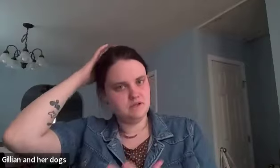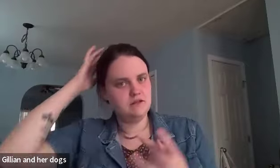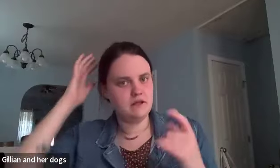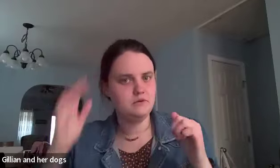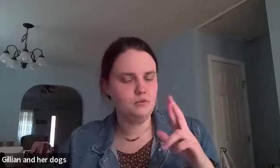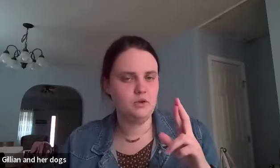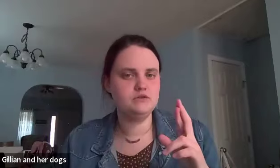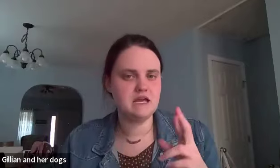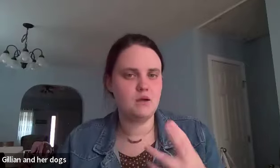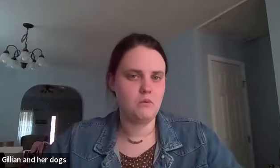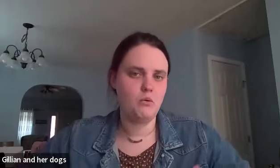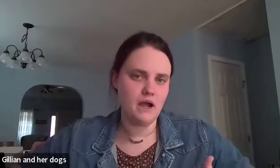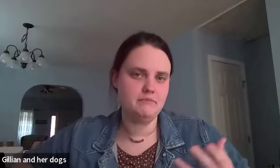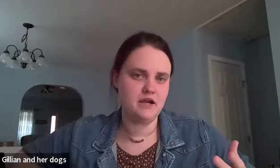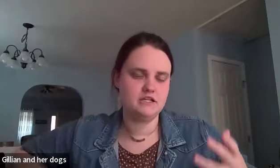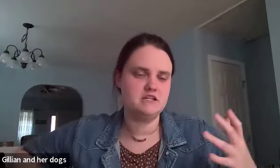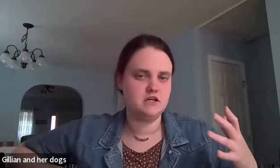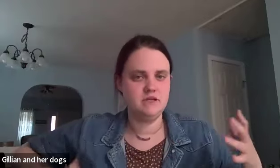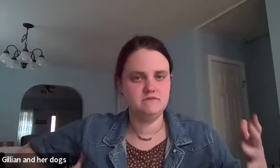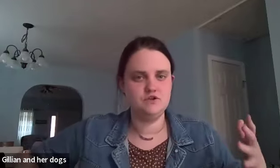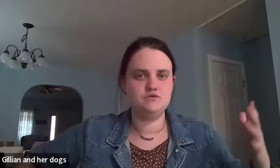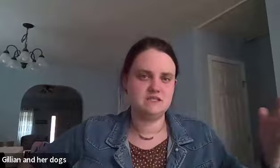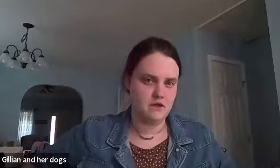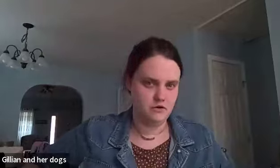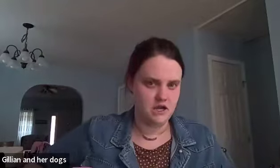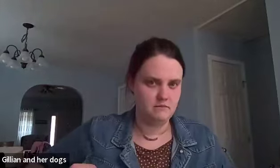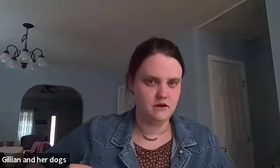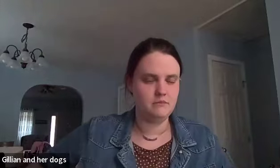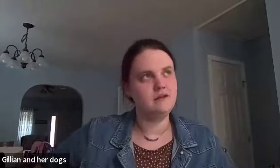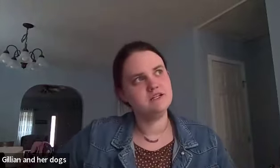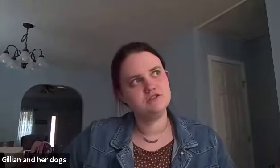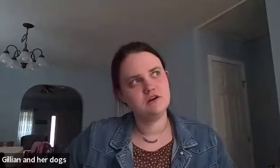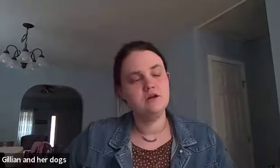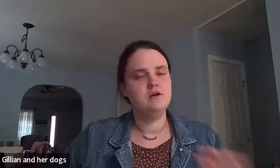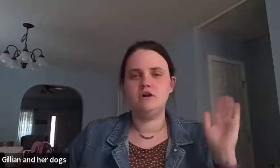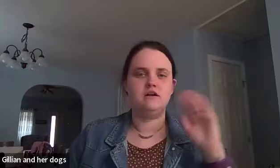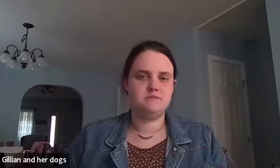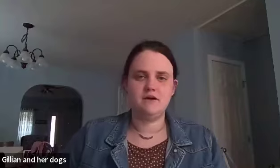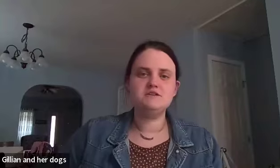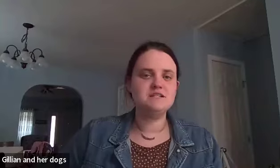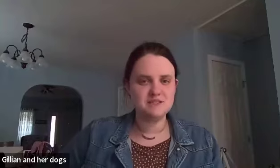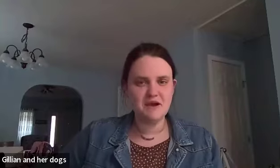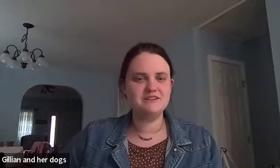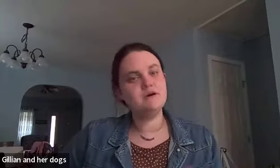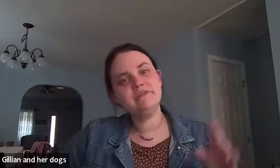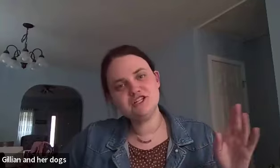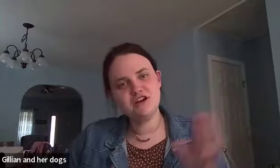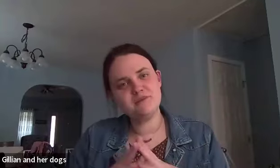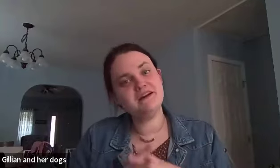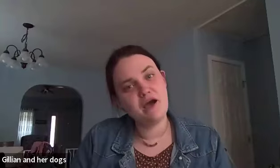typically like when you say a white bear, it's not going to be confused with some other kind of bear. I mean, unless you're talking, we're not going to spiral. I was about to spiral into, unless you're talking about